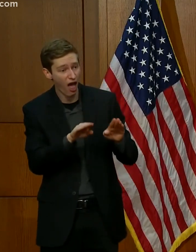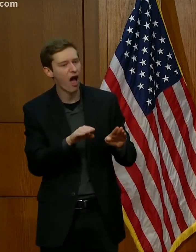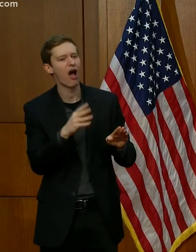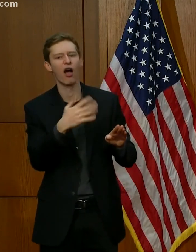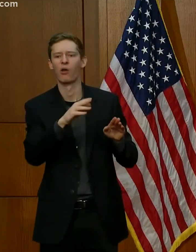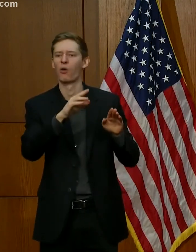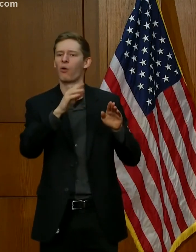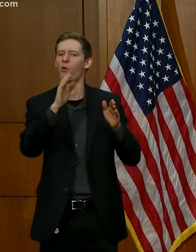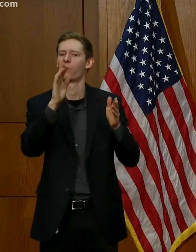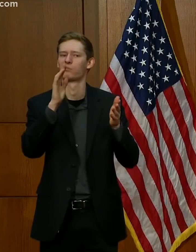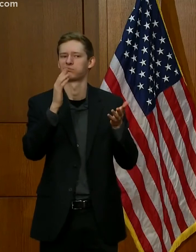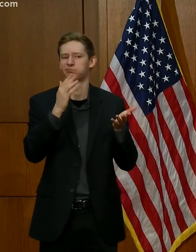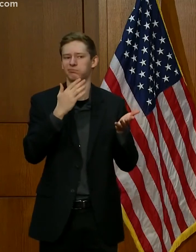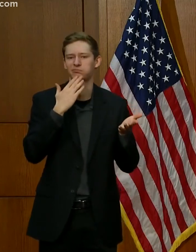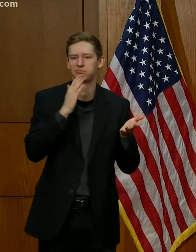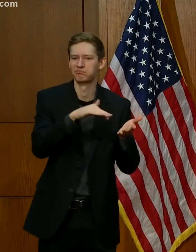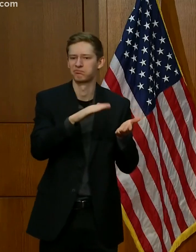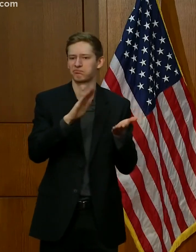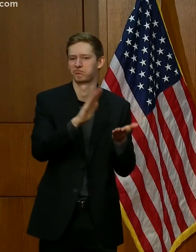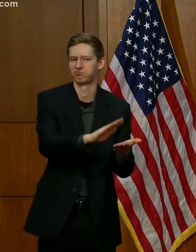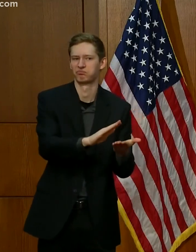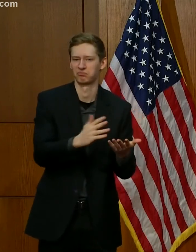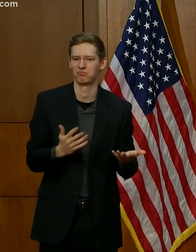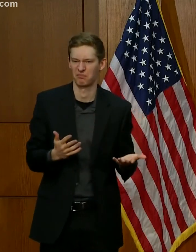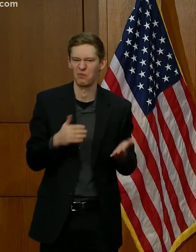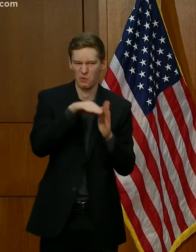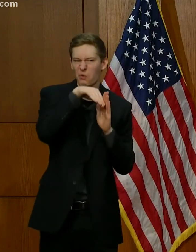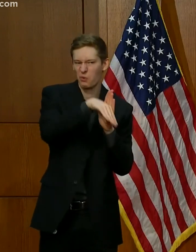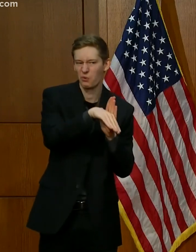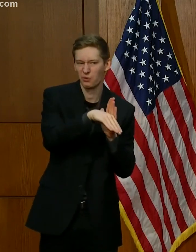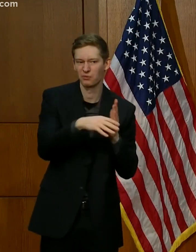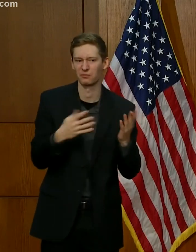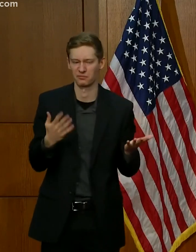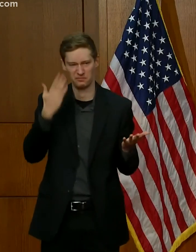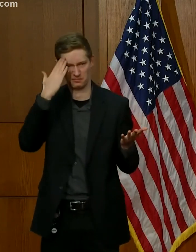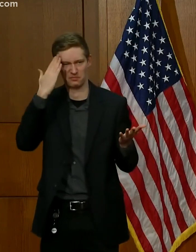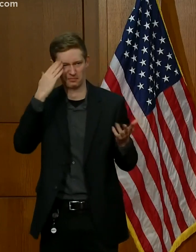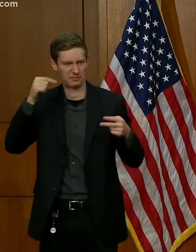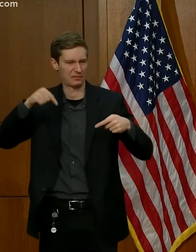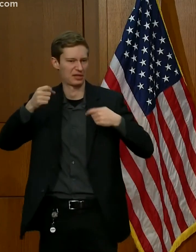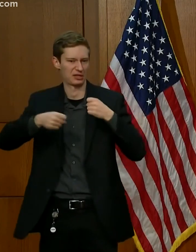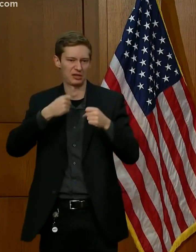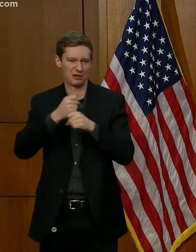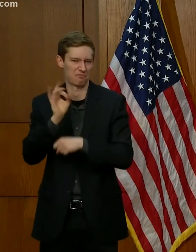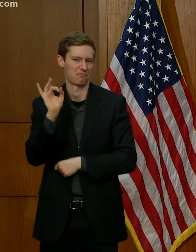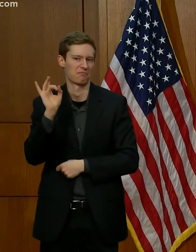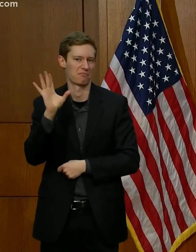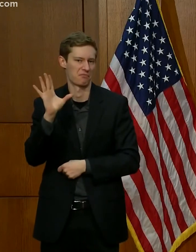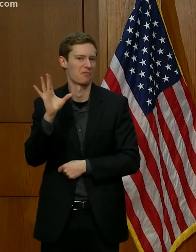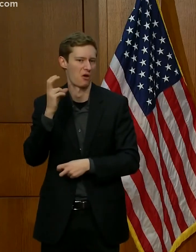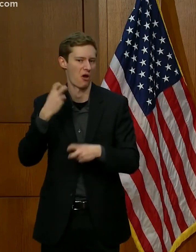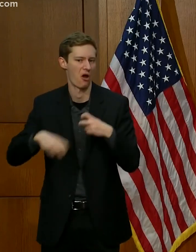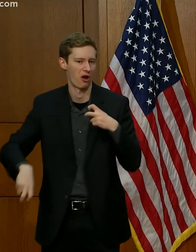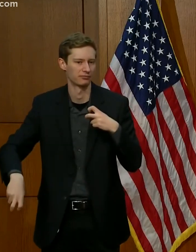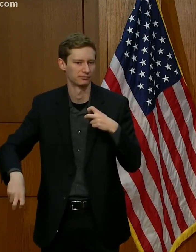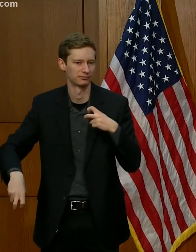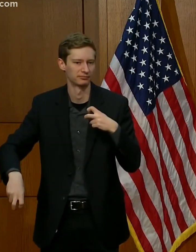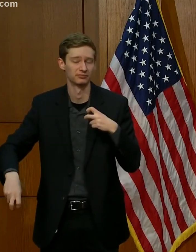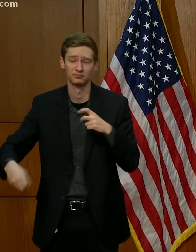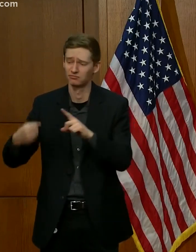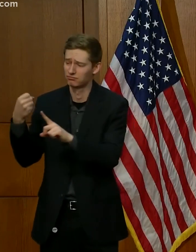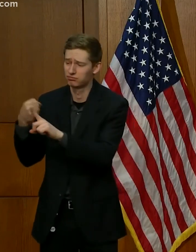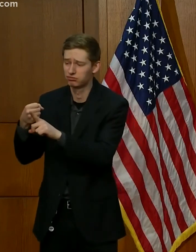this has been hard on everyone. It has been a school year like no other. It's been hard on children,